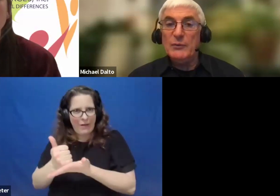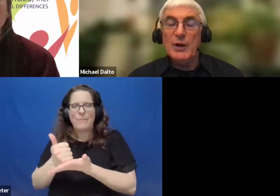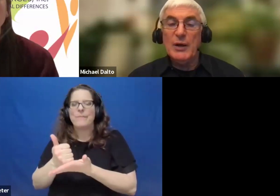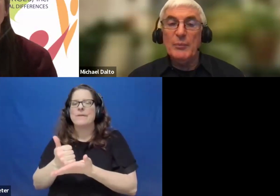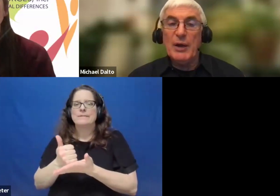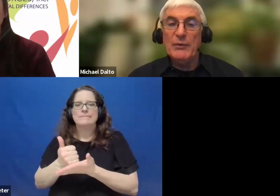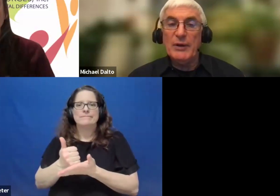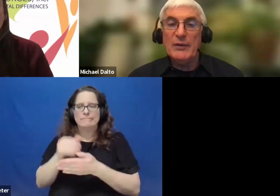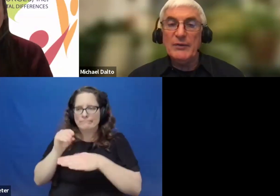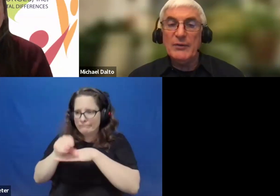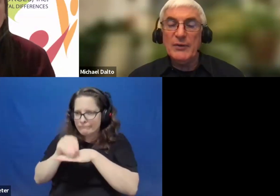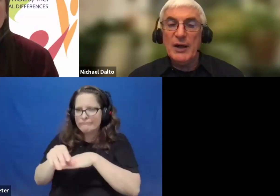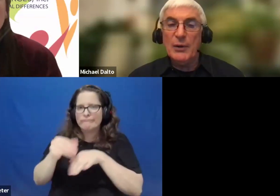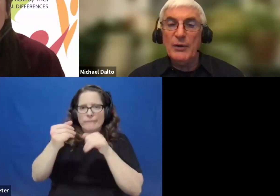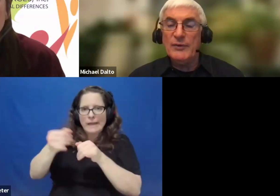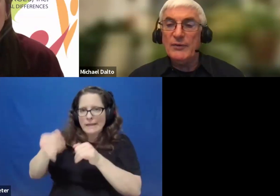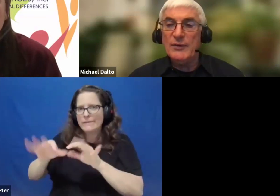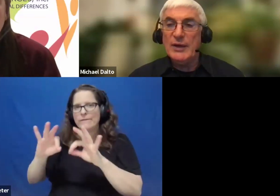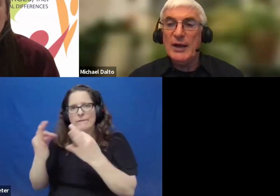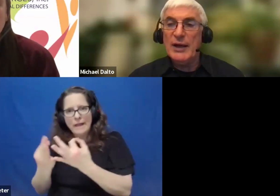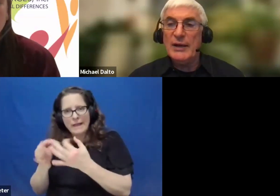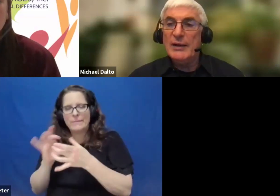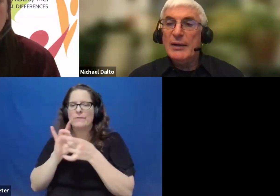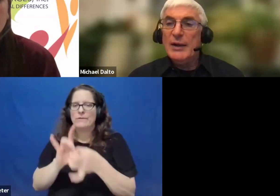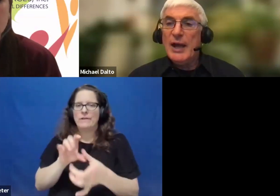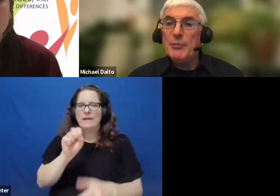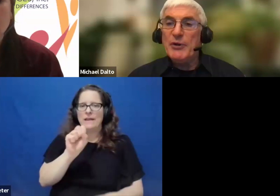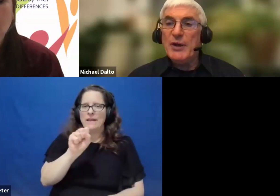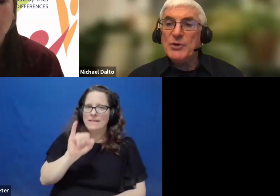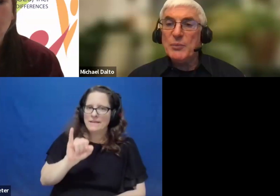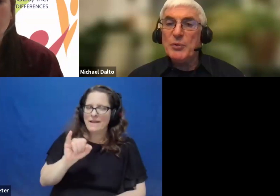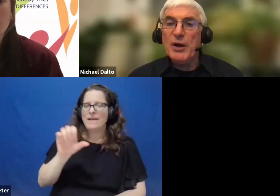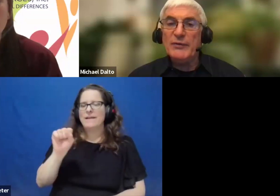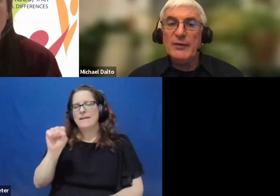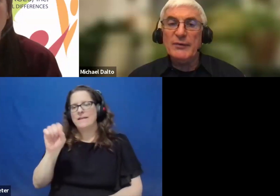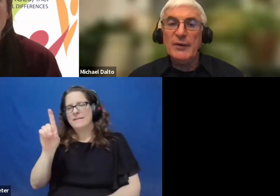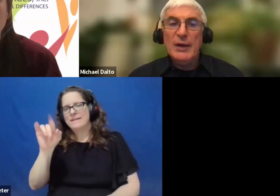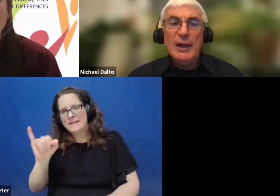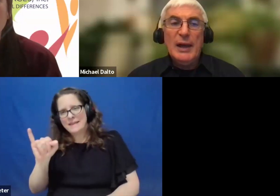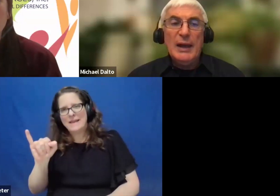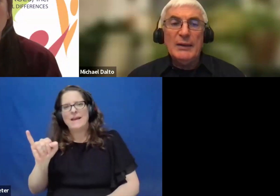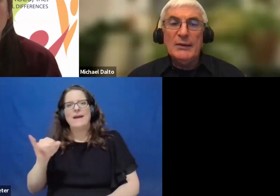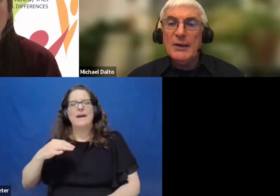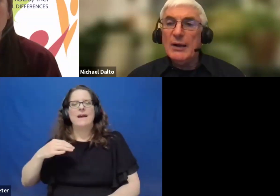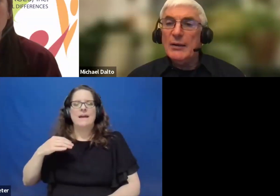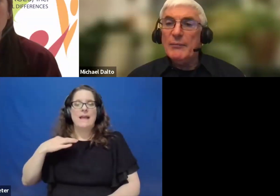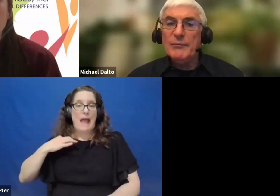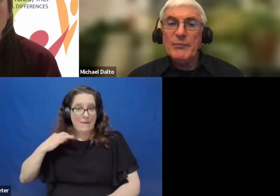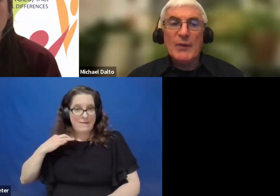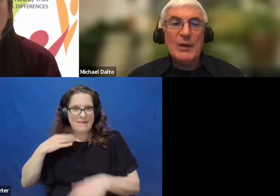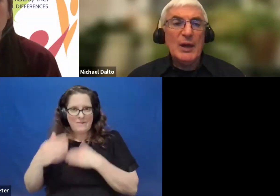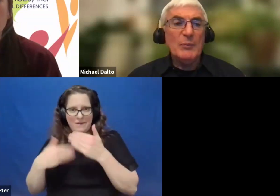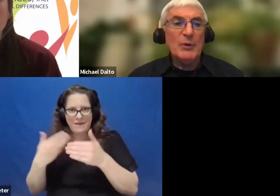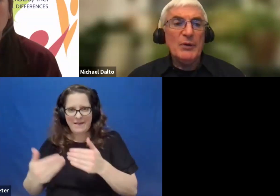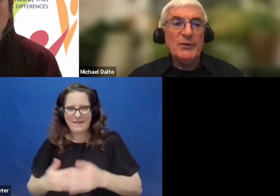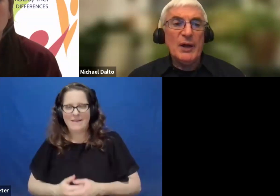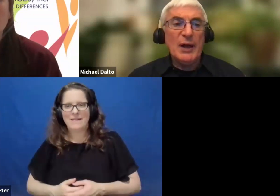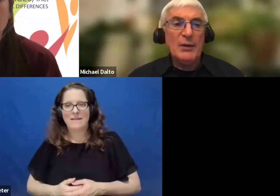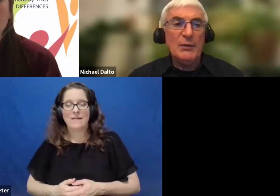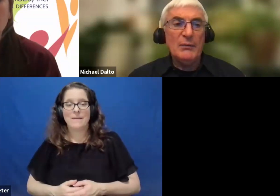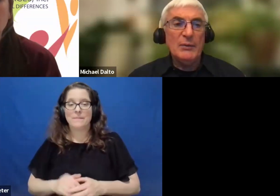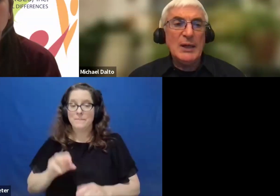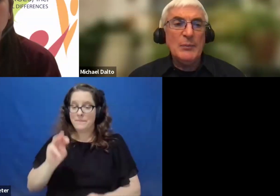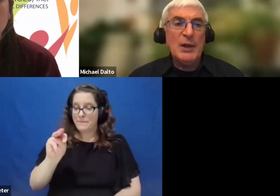families about the SSI or SSDI application process. And